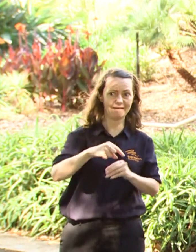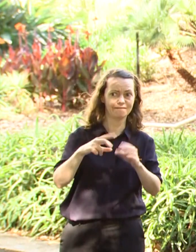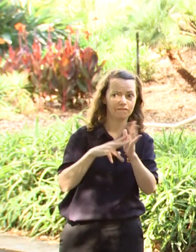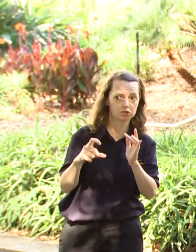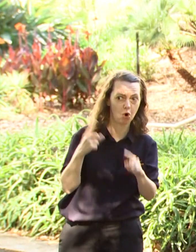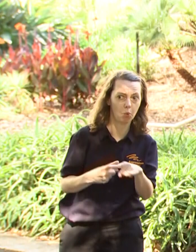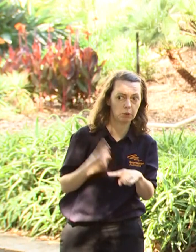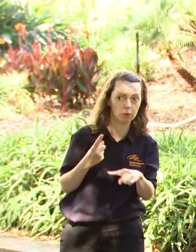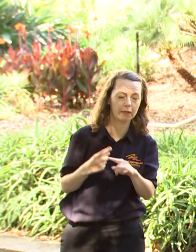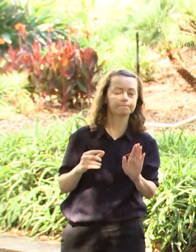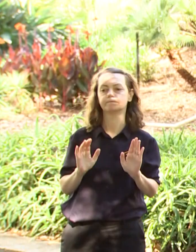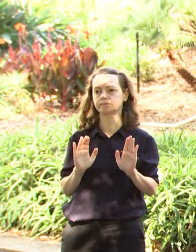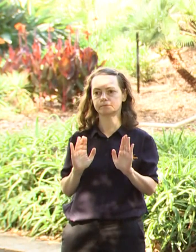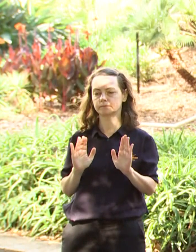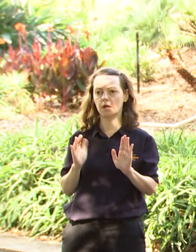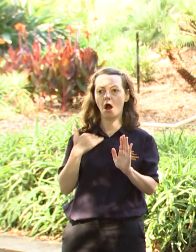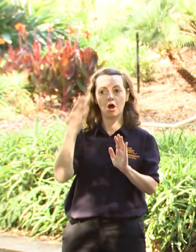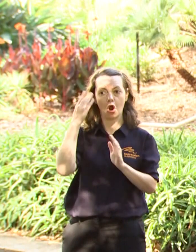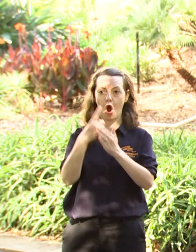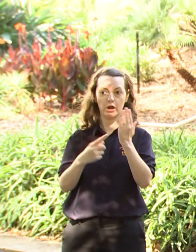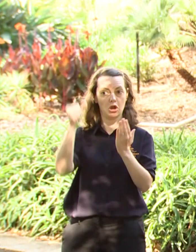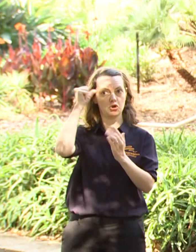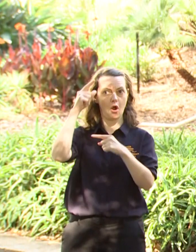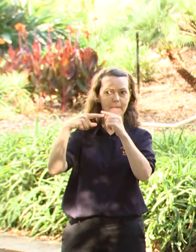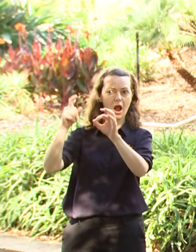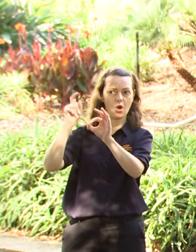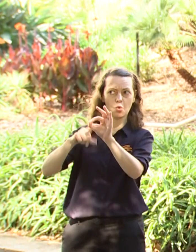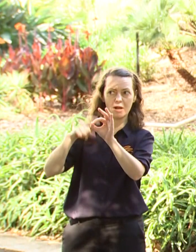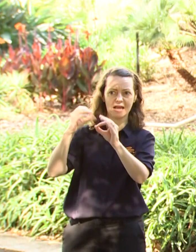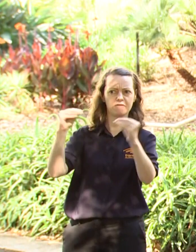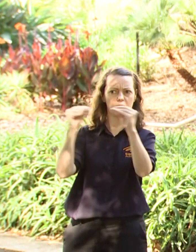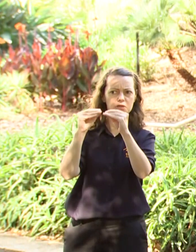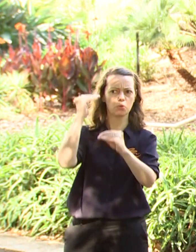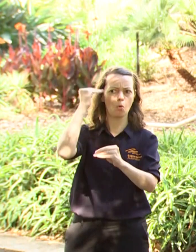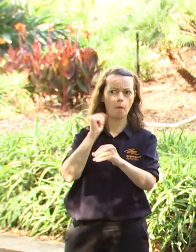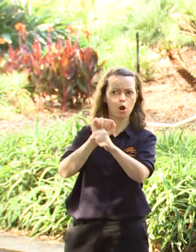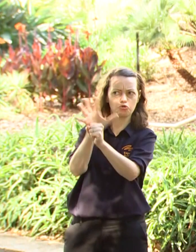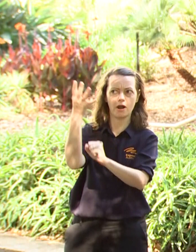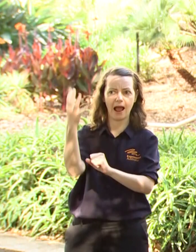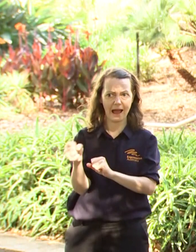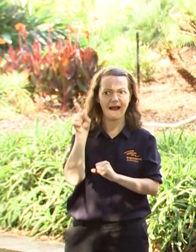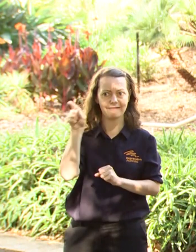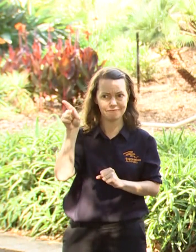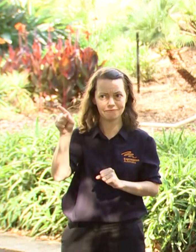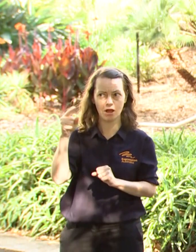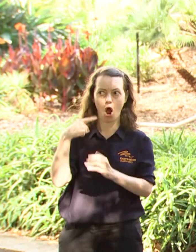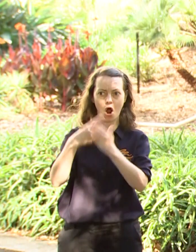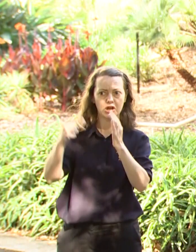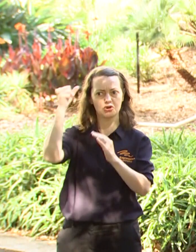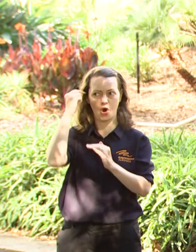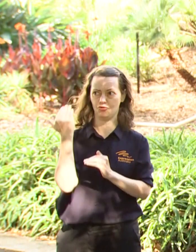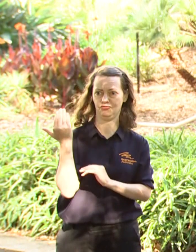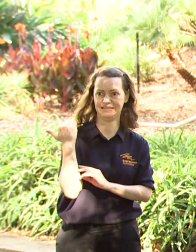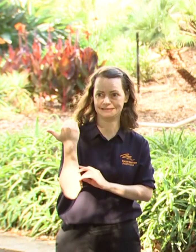announcements have only been made literally 30 minutes ago by the Queensland Government. We'll have some updated advice based on public health advice as soon as